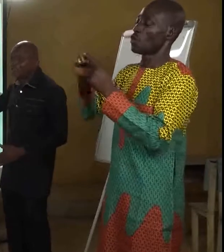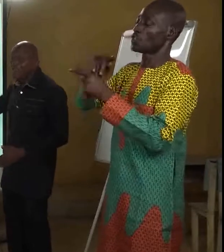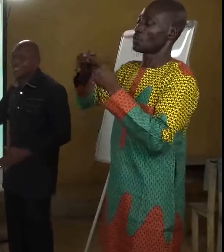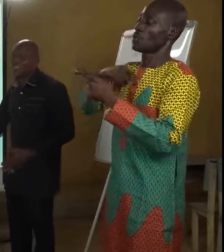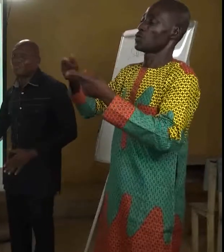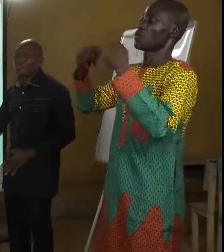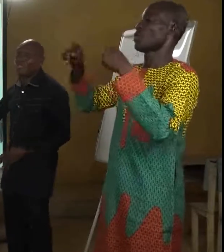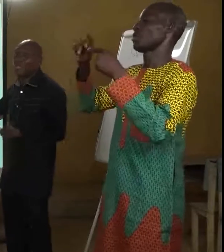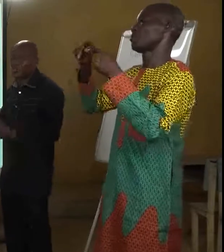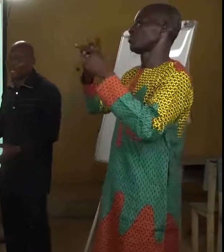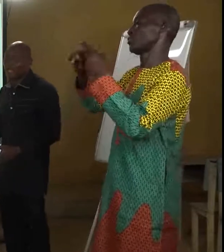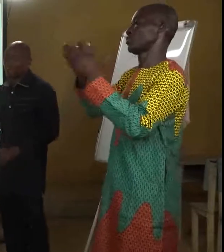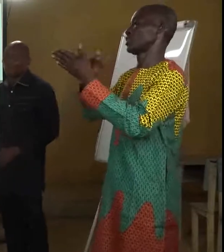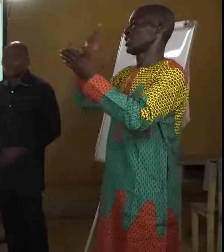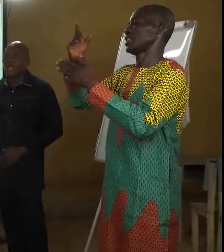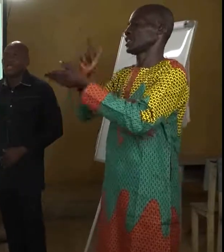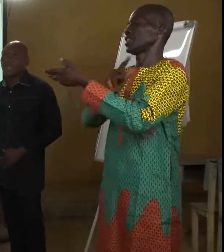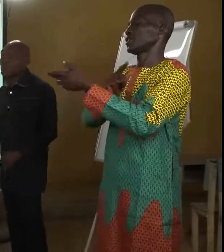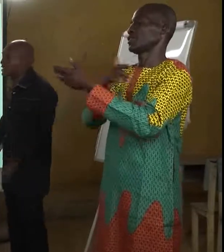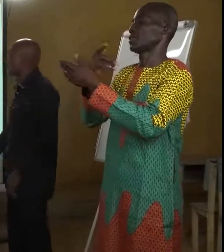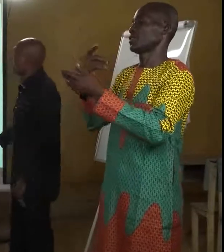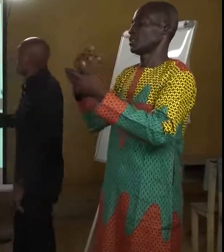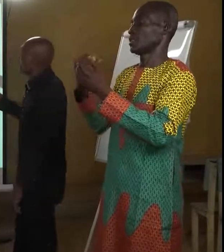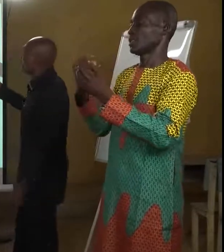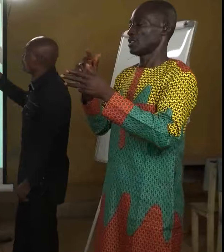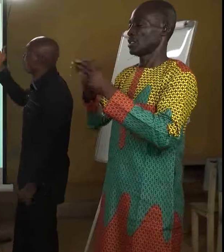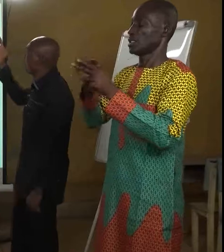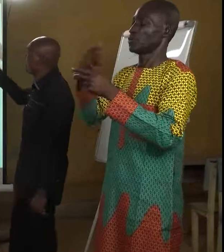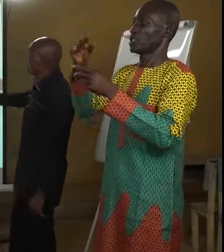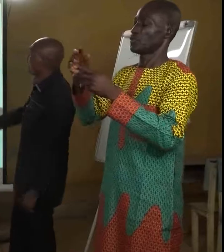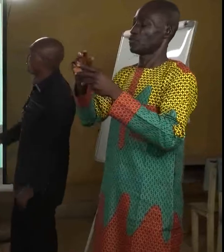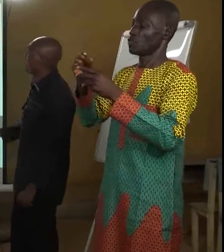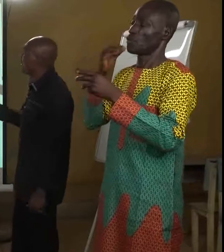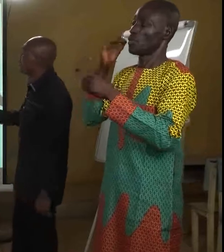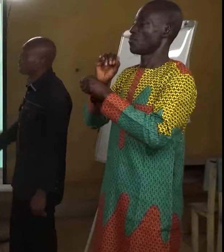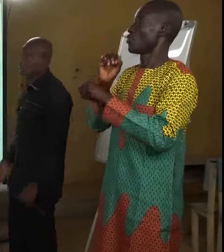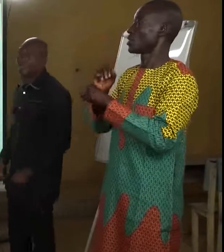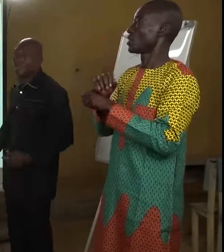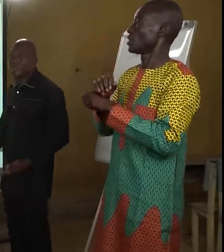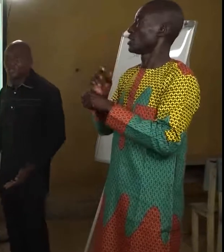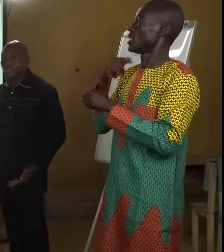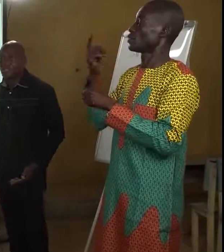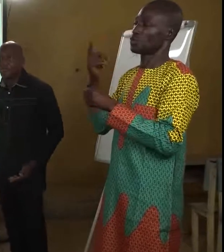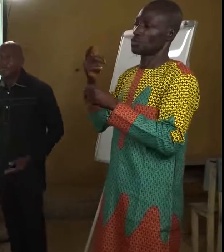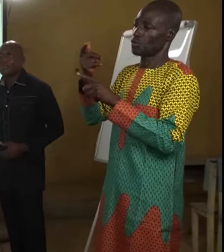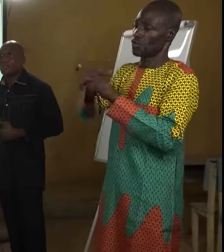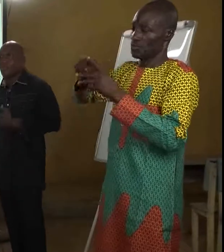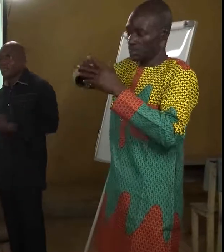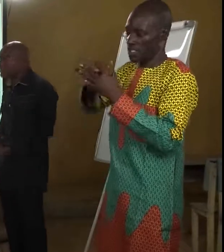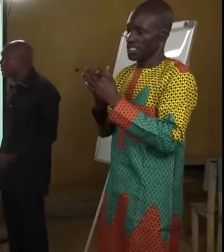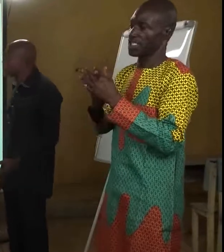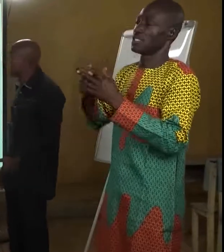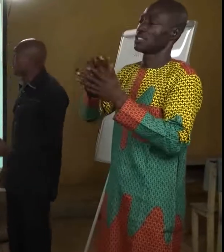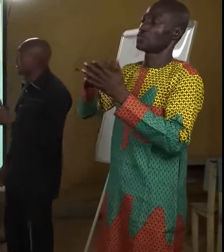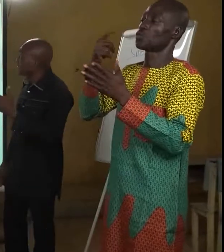this, we explain all these things very well, then you can now give you assignments. I told you in the beginning we talked about inflation itself.